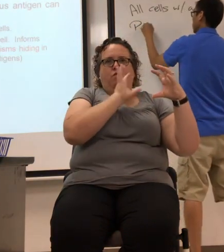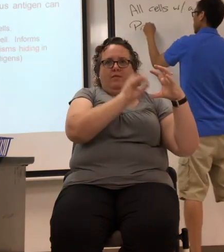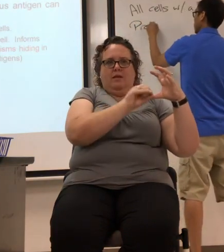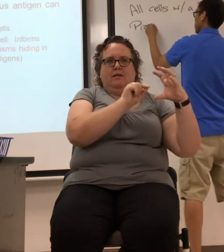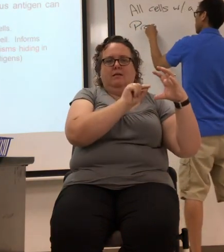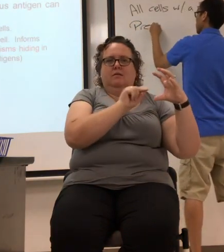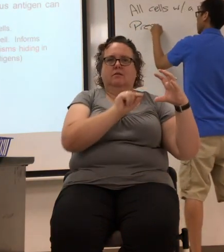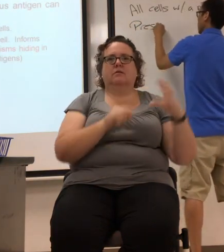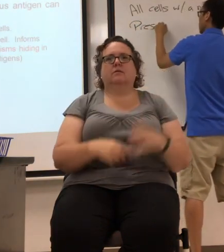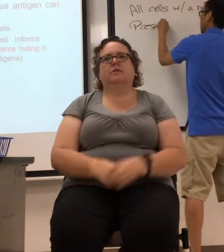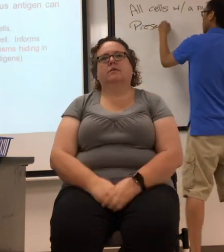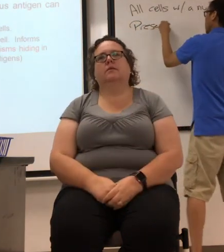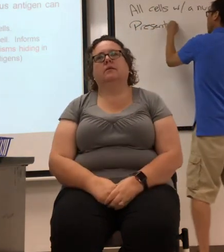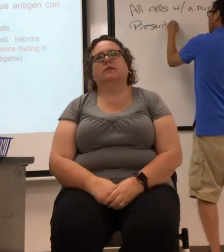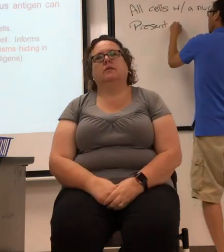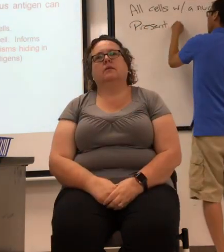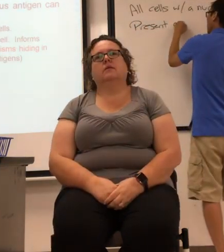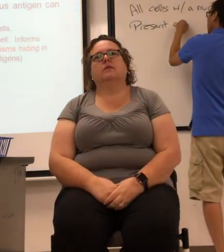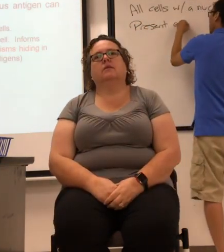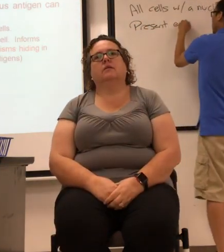What do they present?